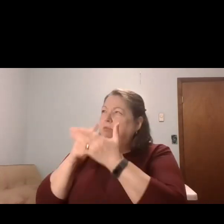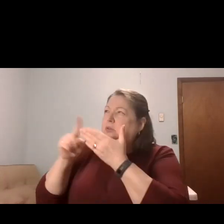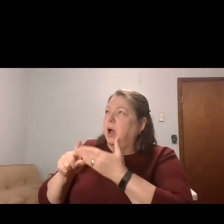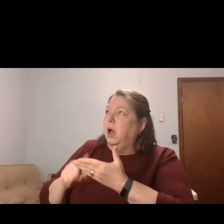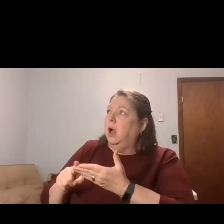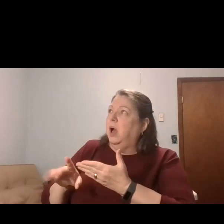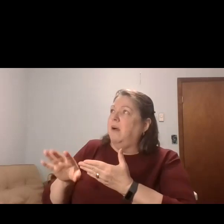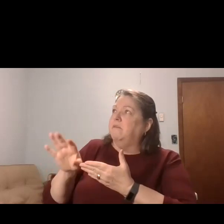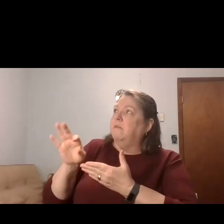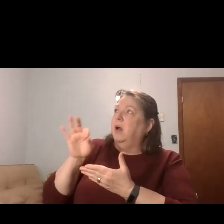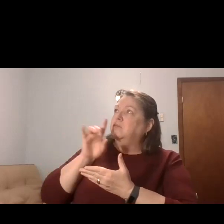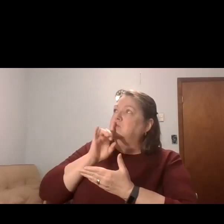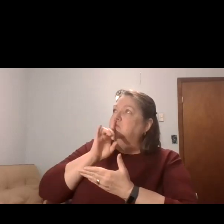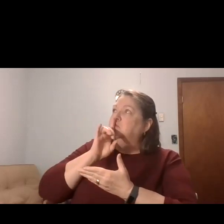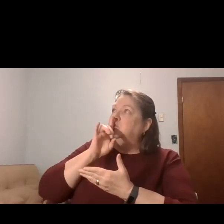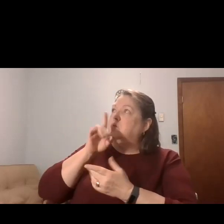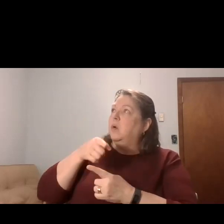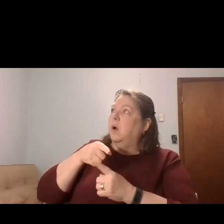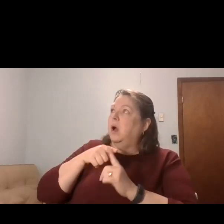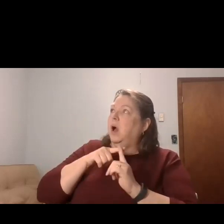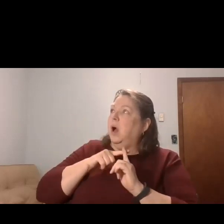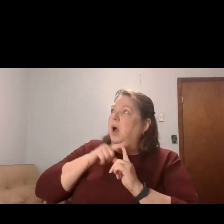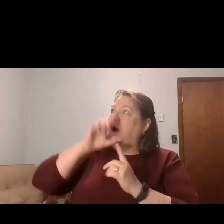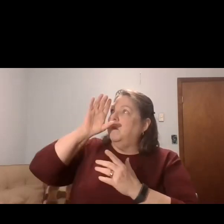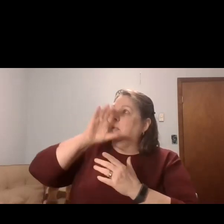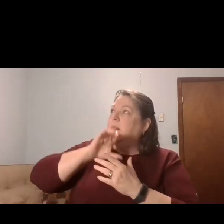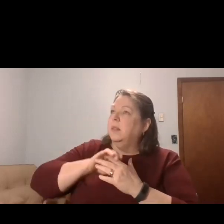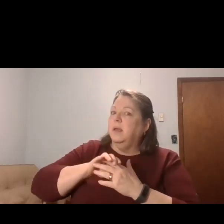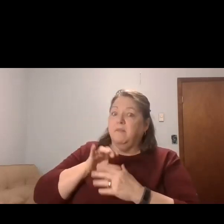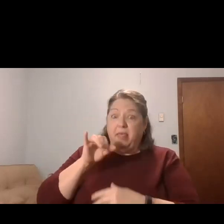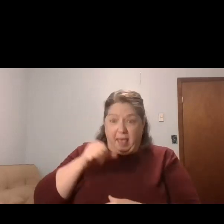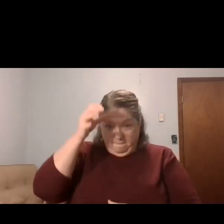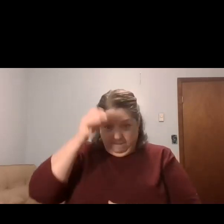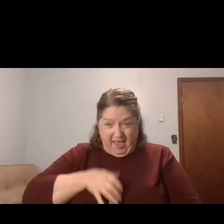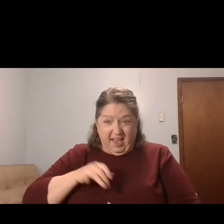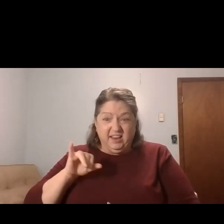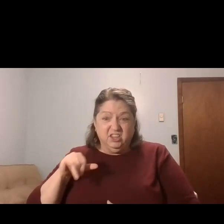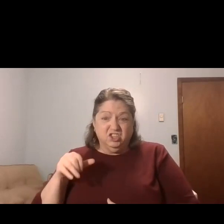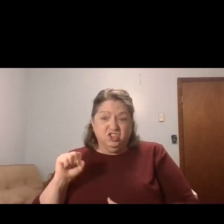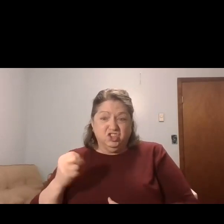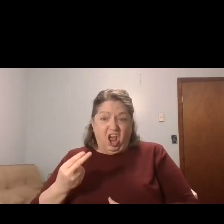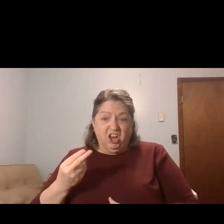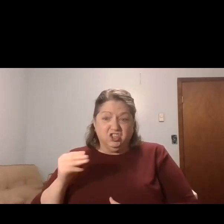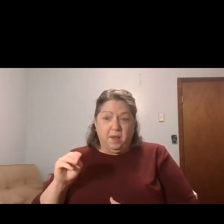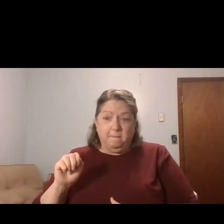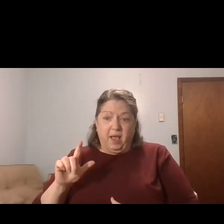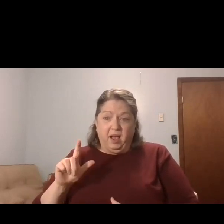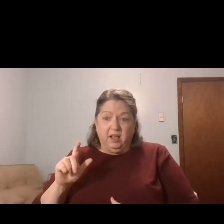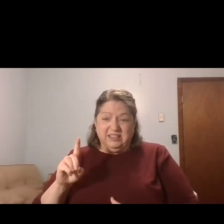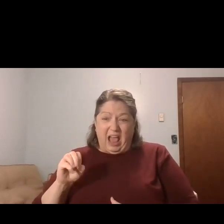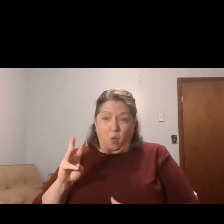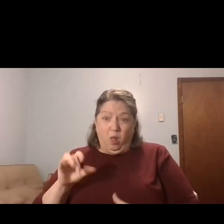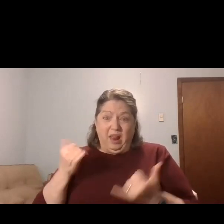is God. And Josh McDowell is one of the better apologetics of our day. In fact, he wrote many books, but